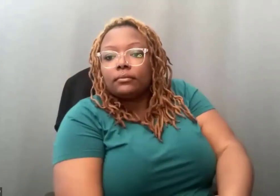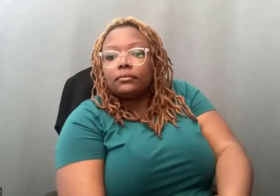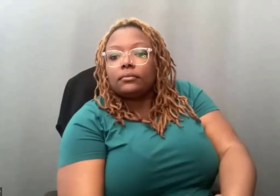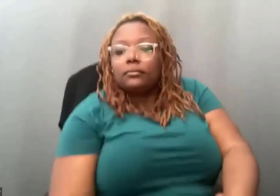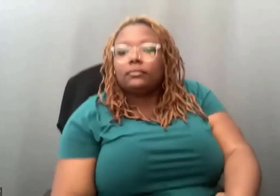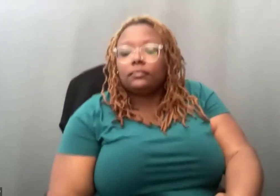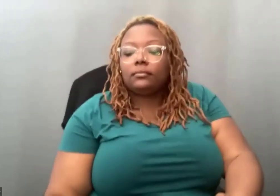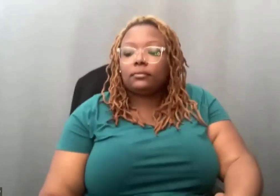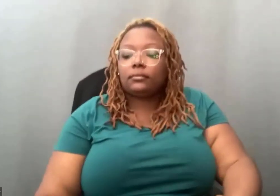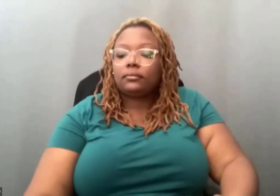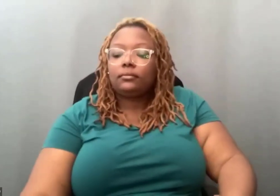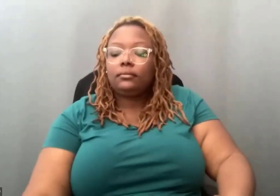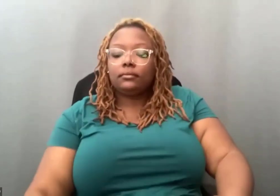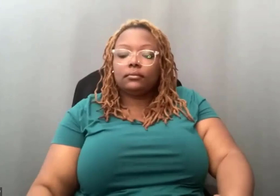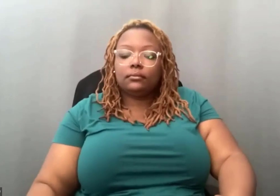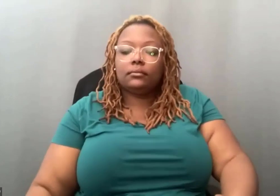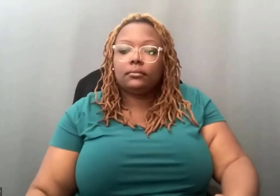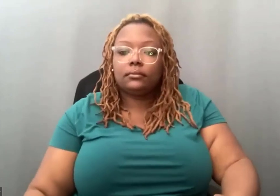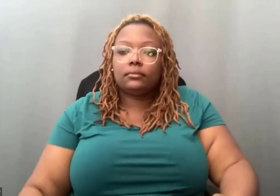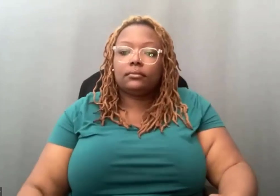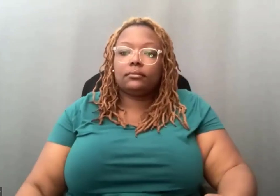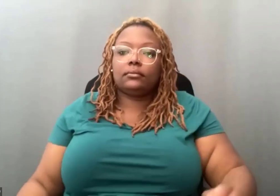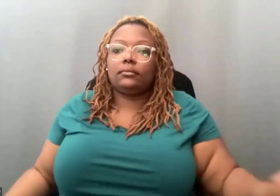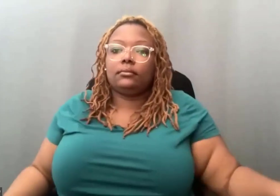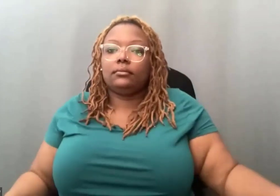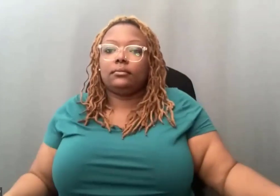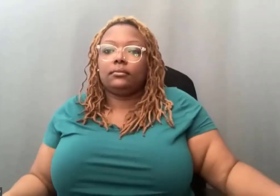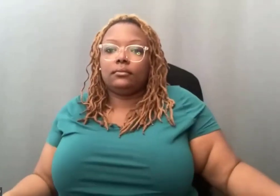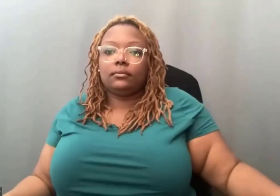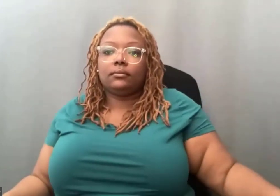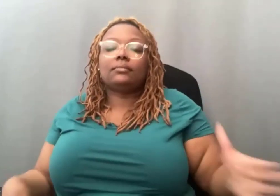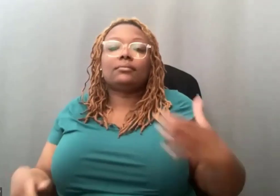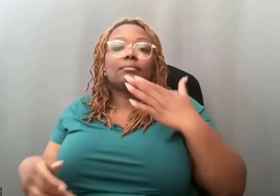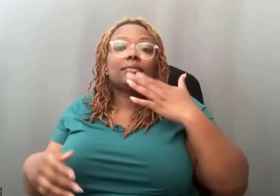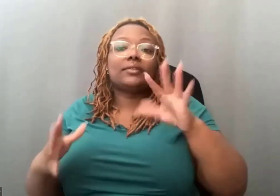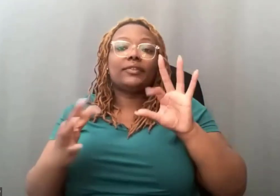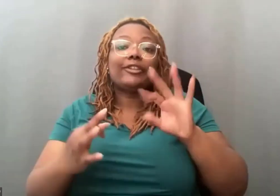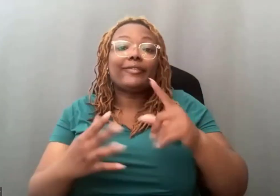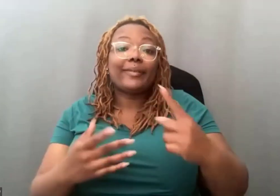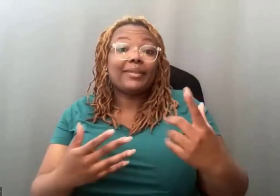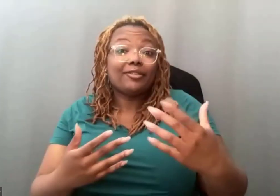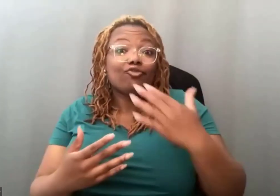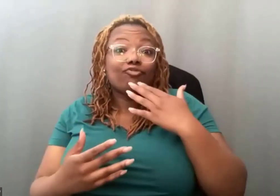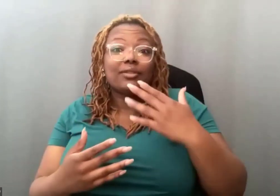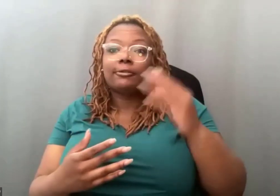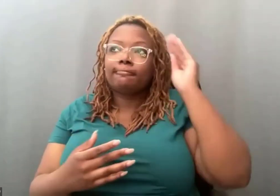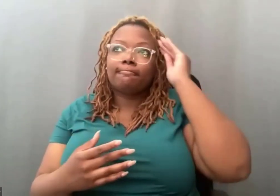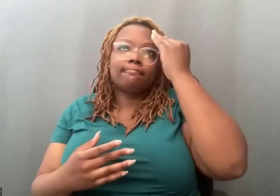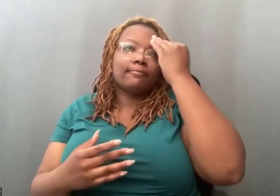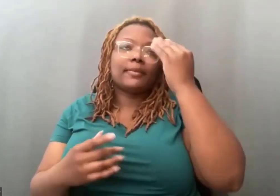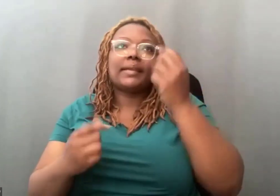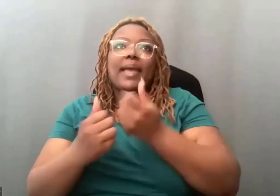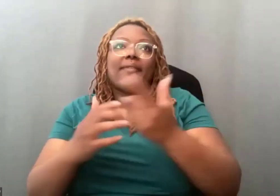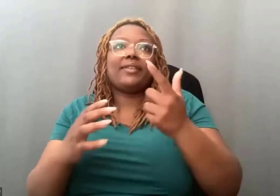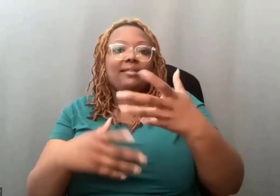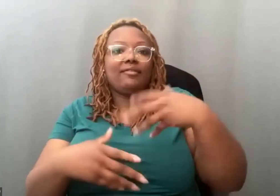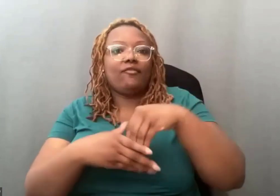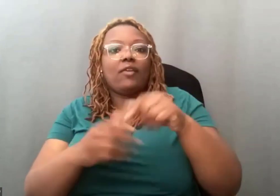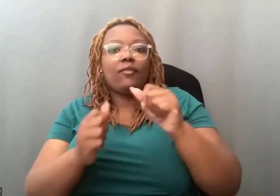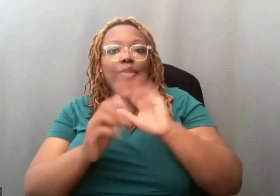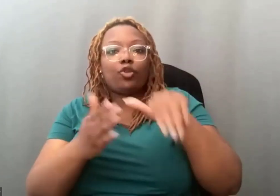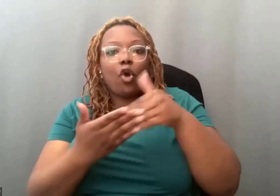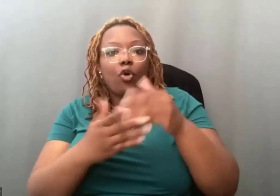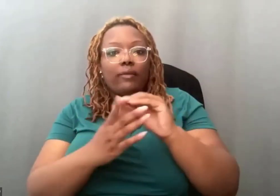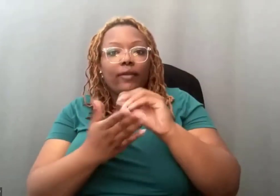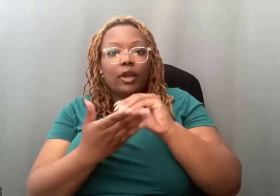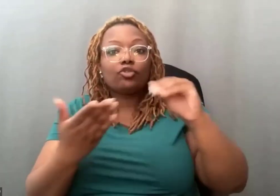Thank you so much for that input. It's always great to keep in mind all of the intersecting identities that exist amongst our students, and